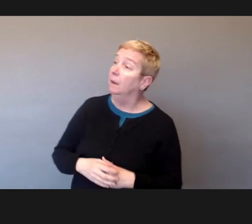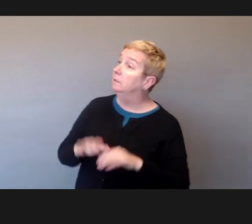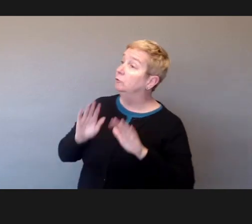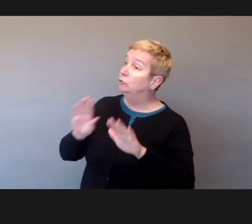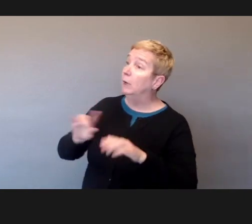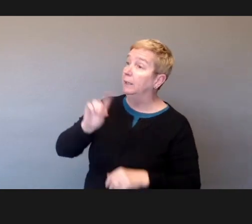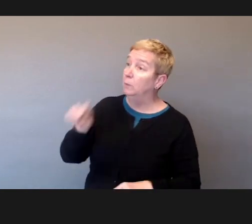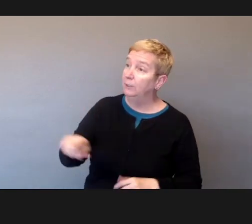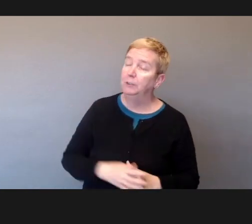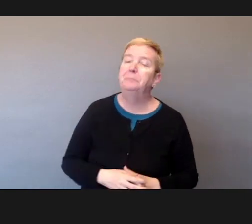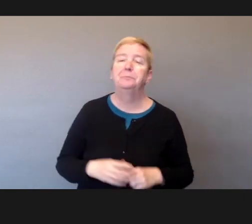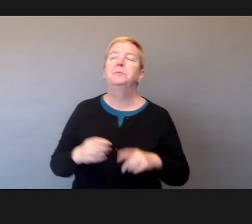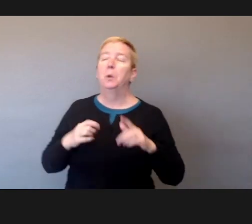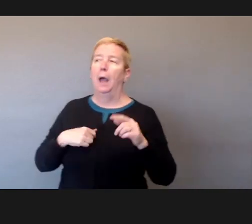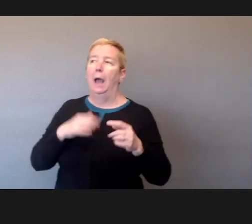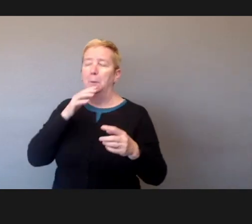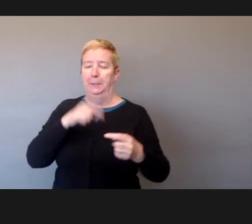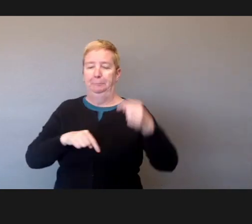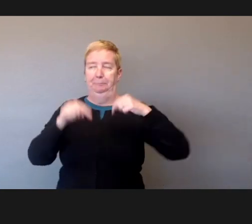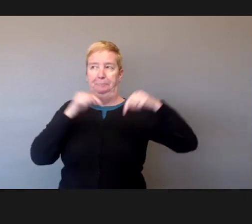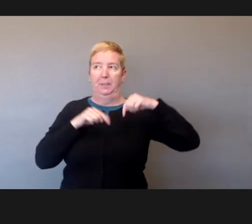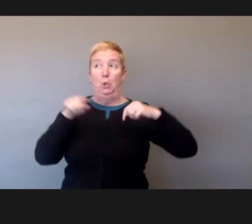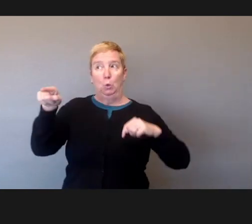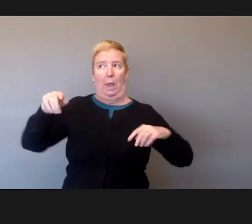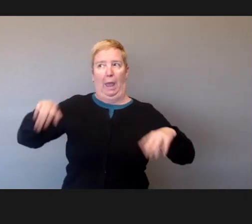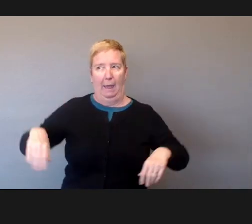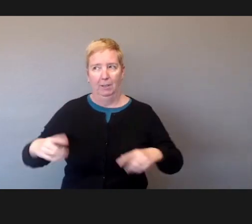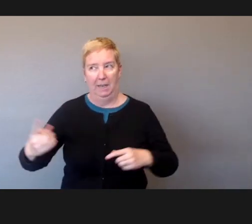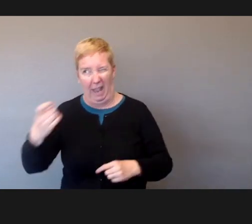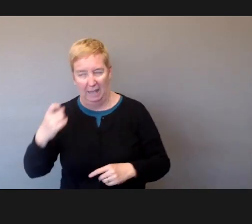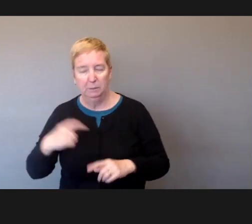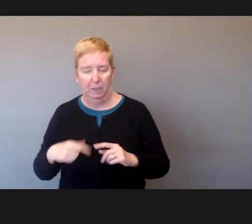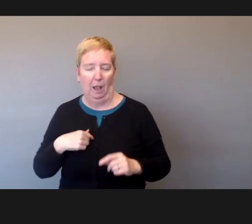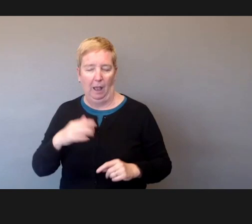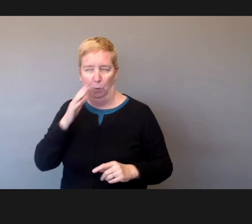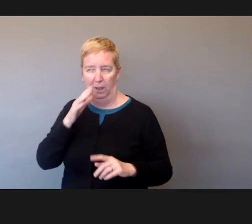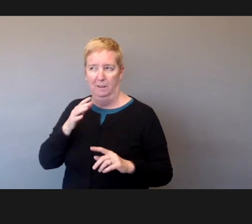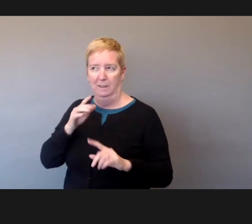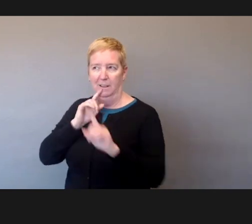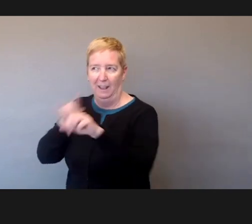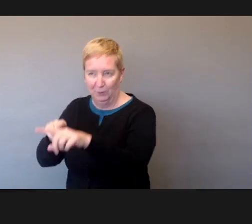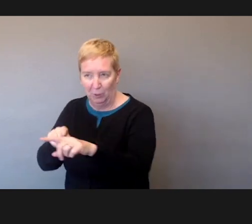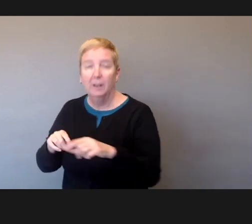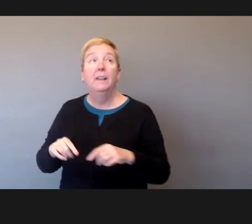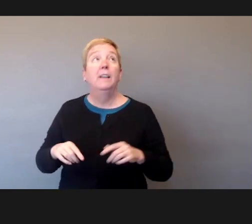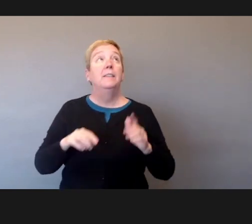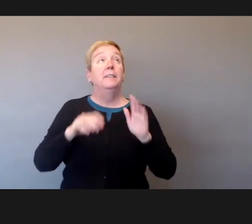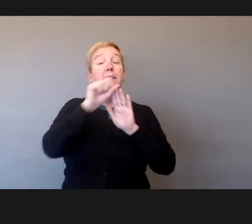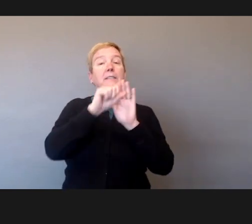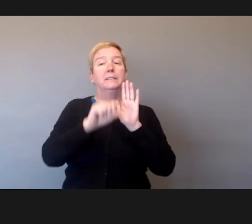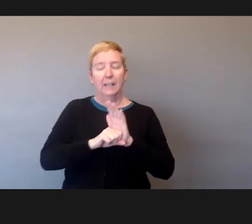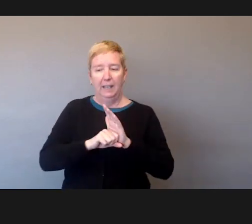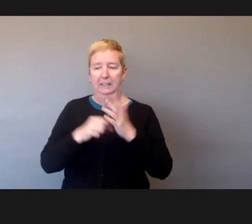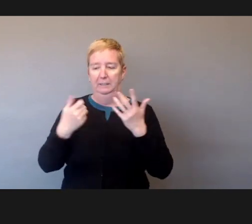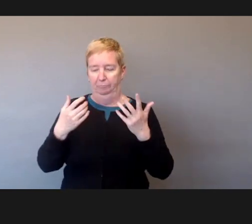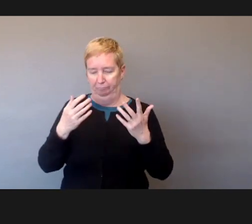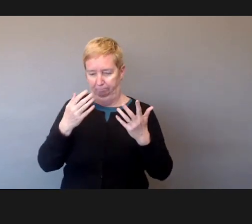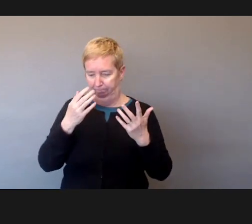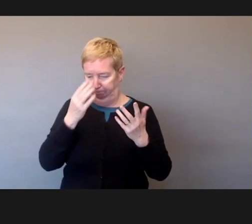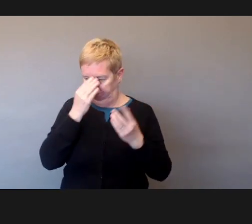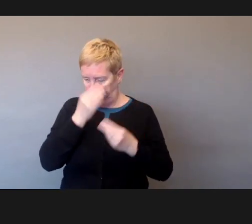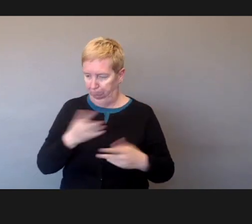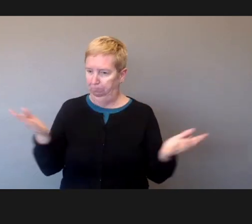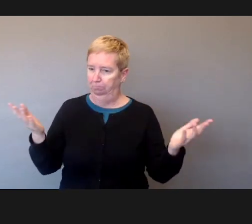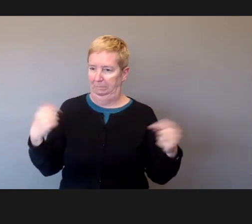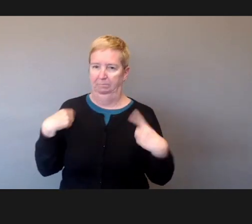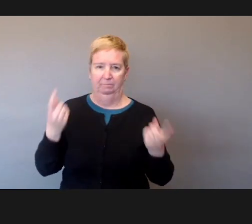start at a higher level, what you didn't ask, and that is that the state has declared, I think, now we're into our 4th month of crisis